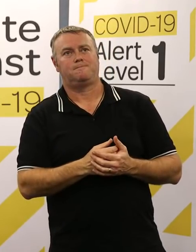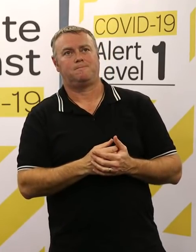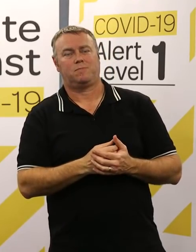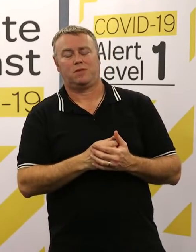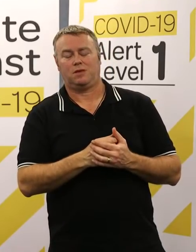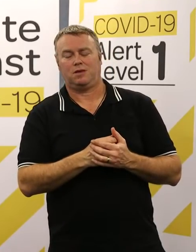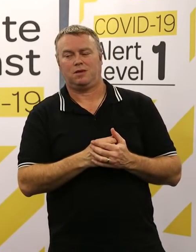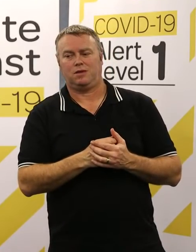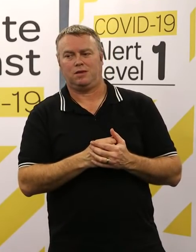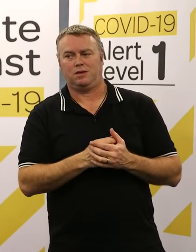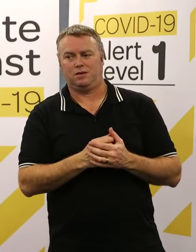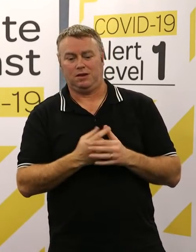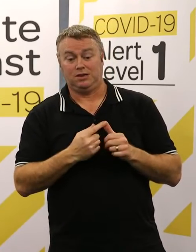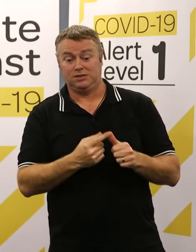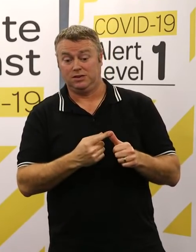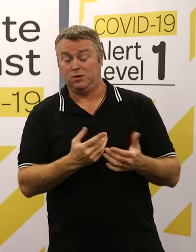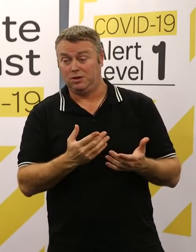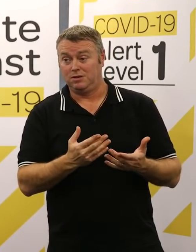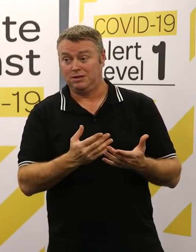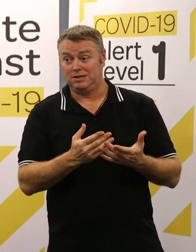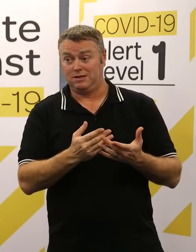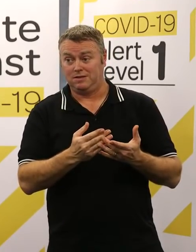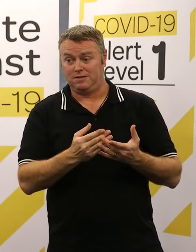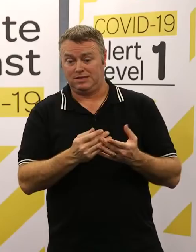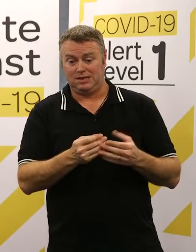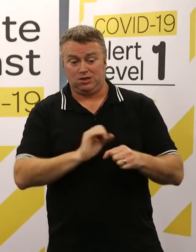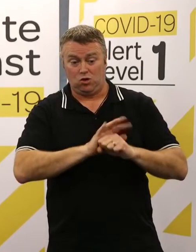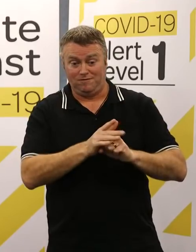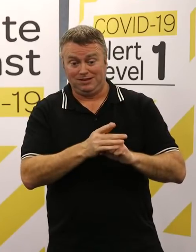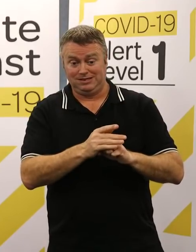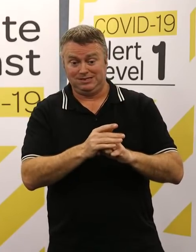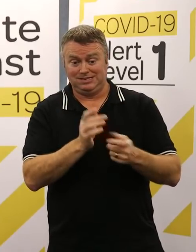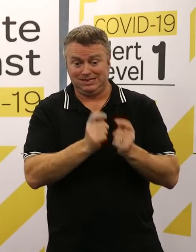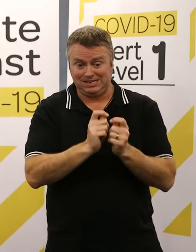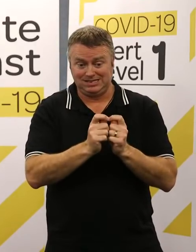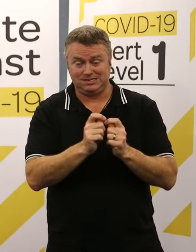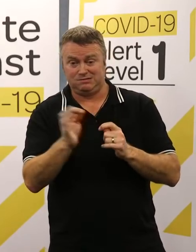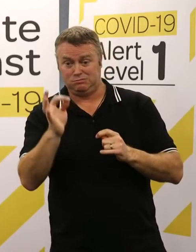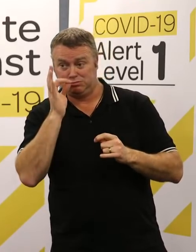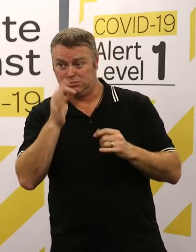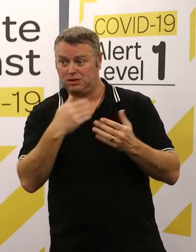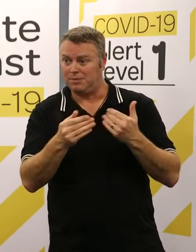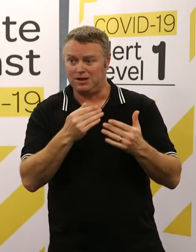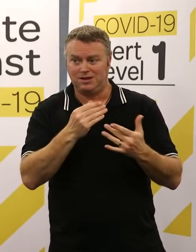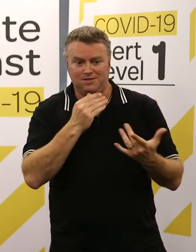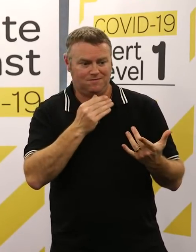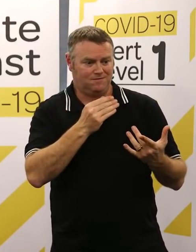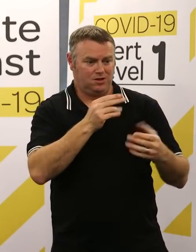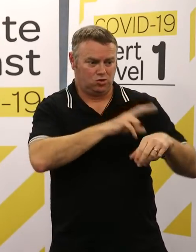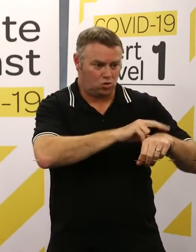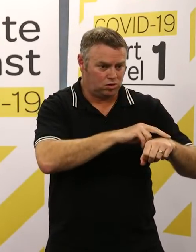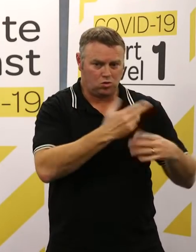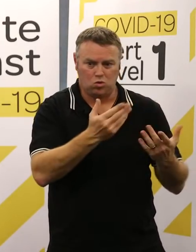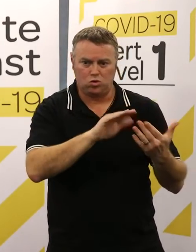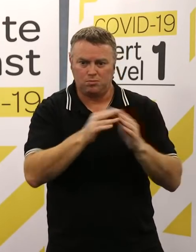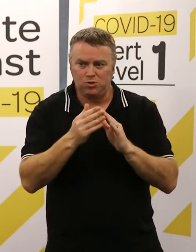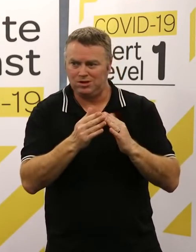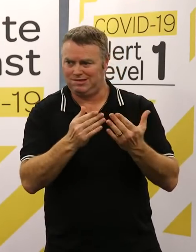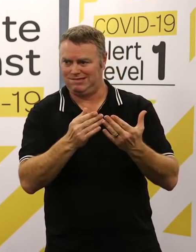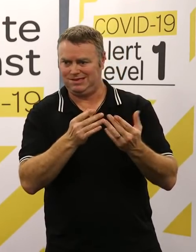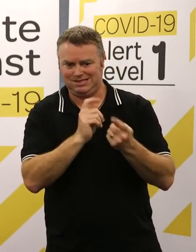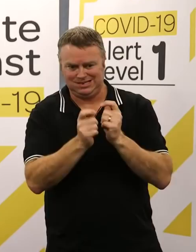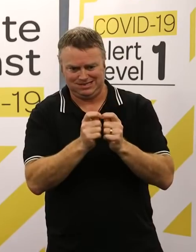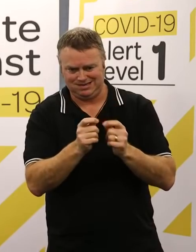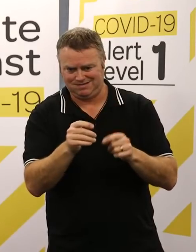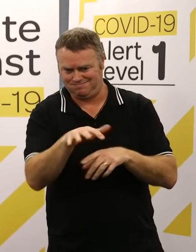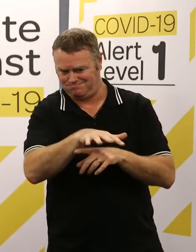test should be free. Whether people are getting it at a CBAC or at their GP, and we have agreed a payment